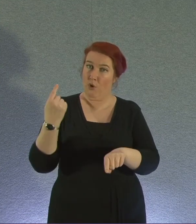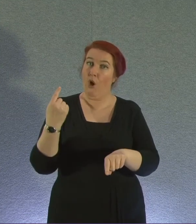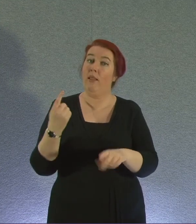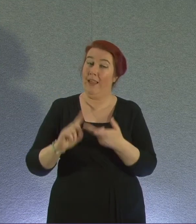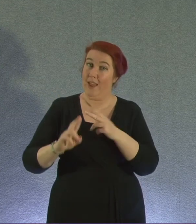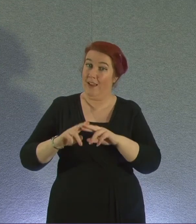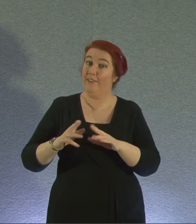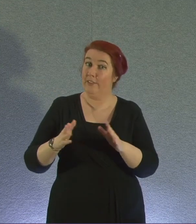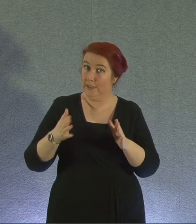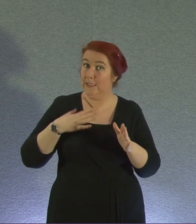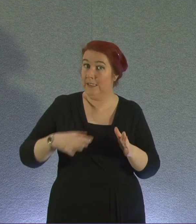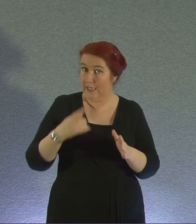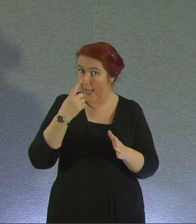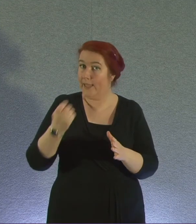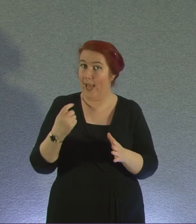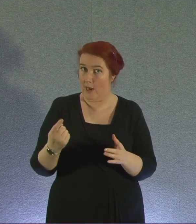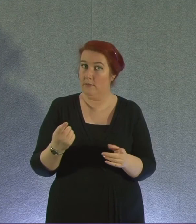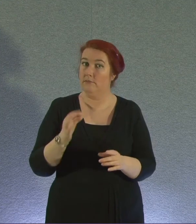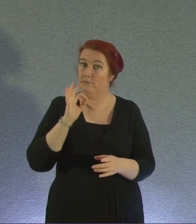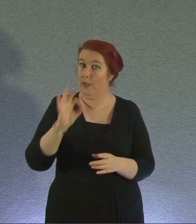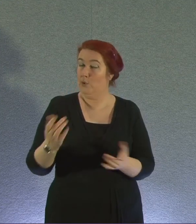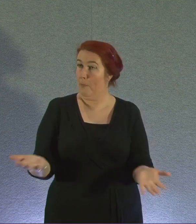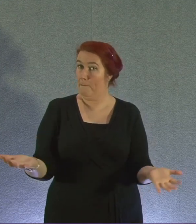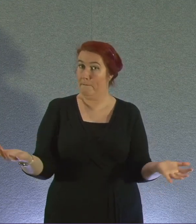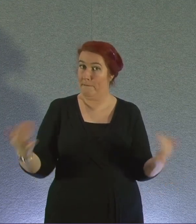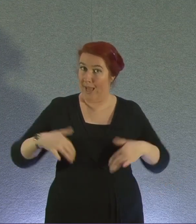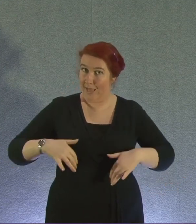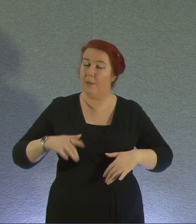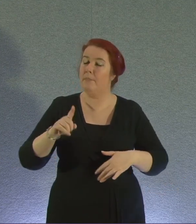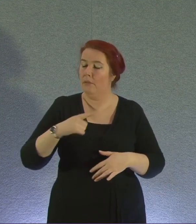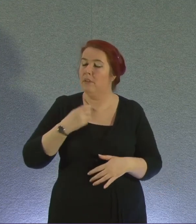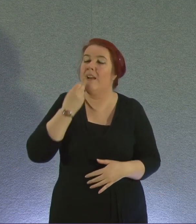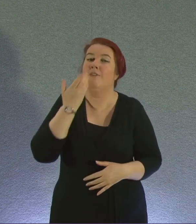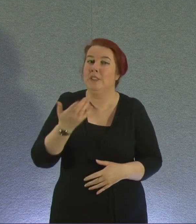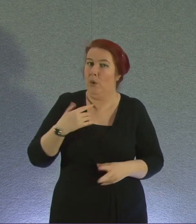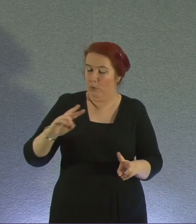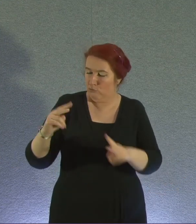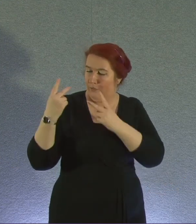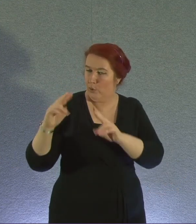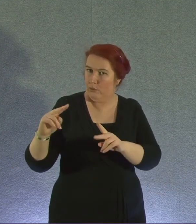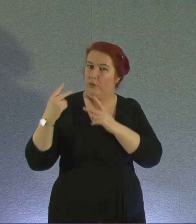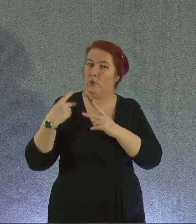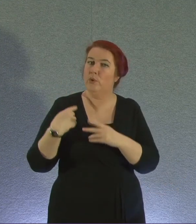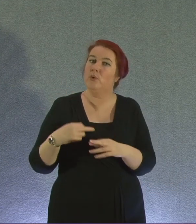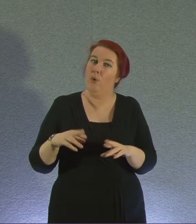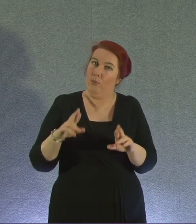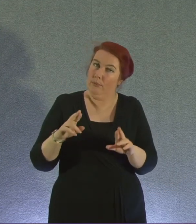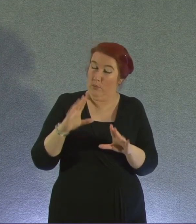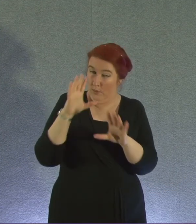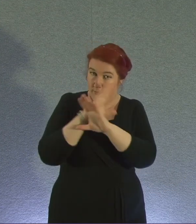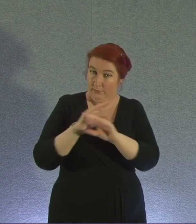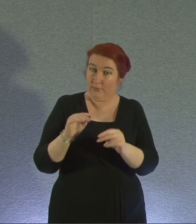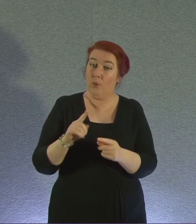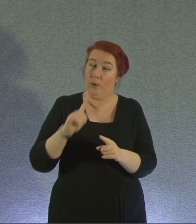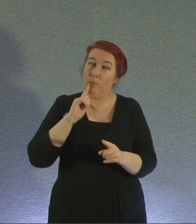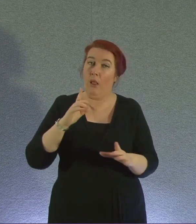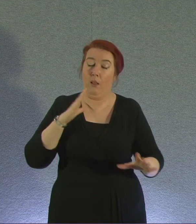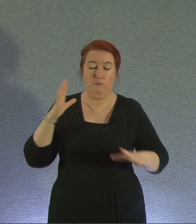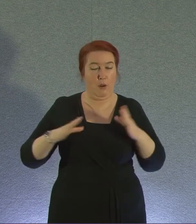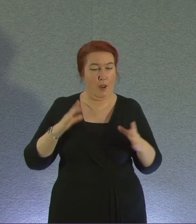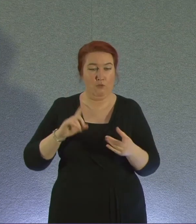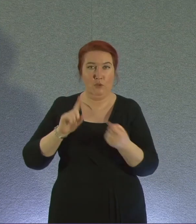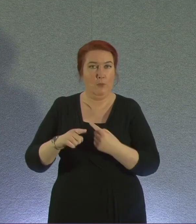required. However, we are keeping the situation under daily review, and I hope I can assure you that we'll be prepared to respond however the